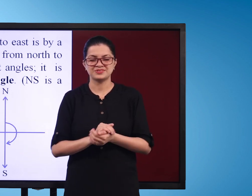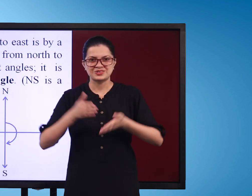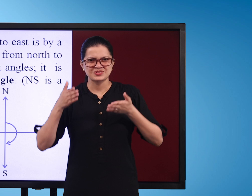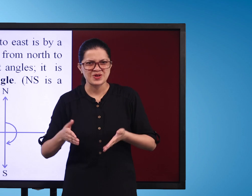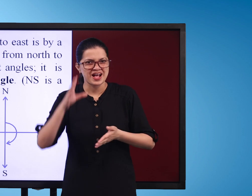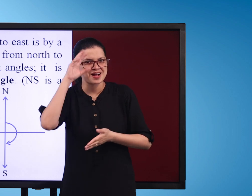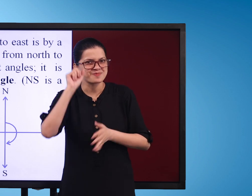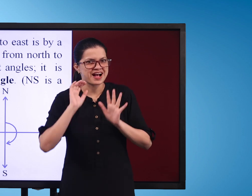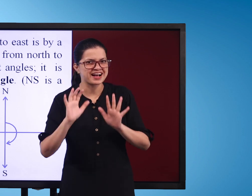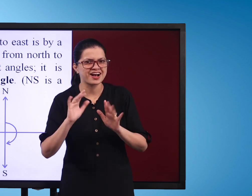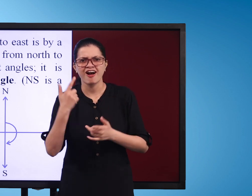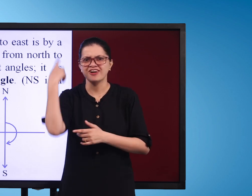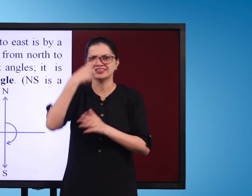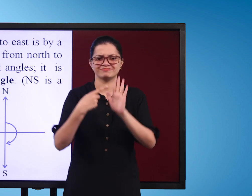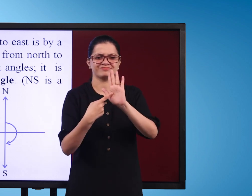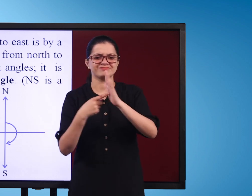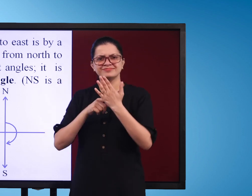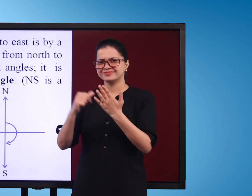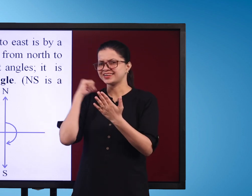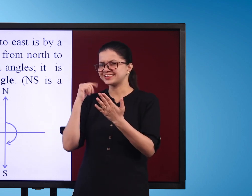And S is a straight line.